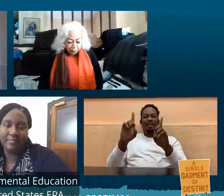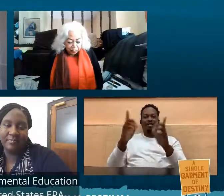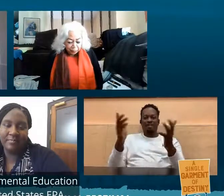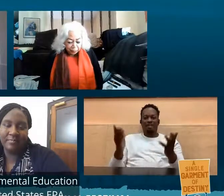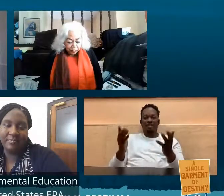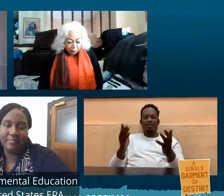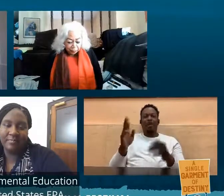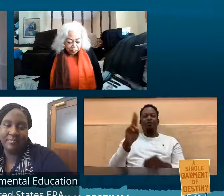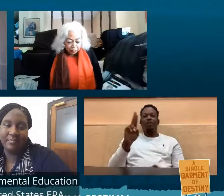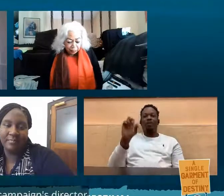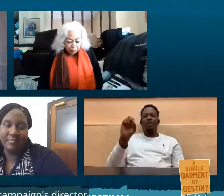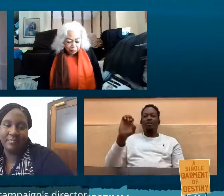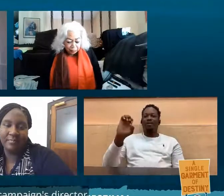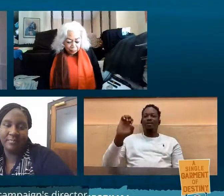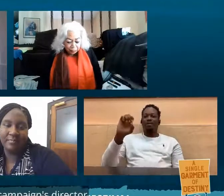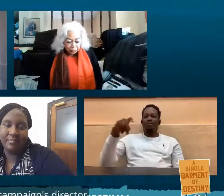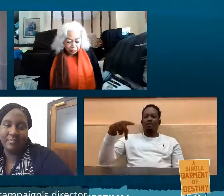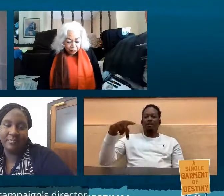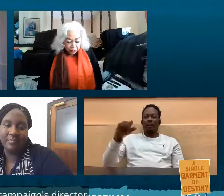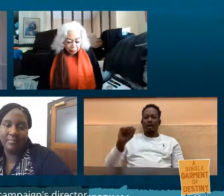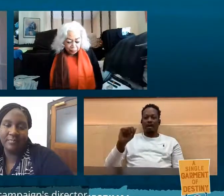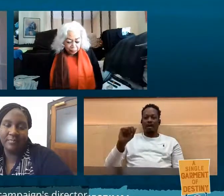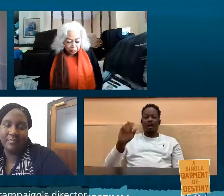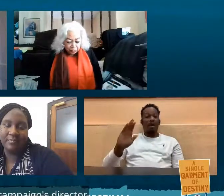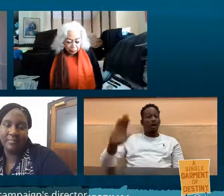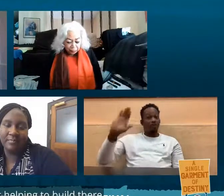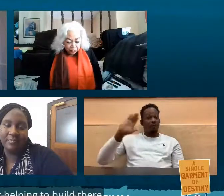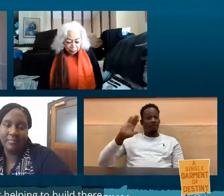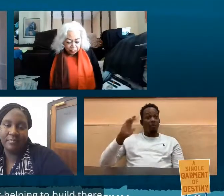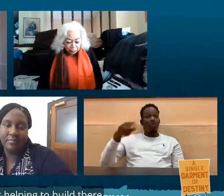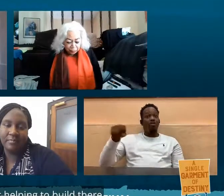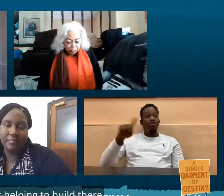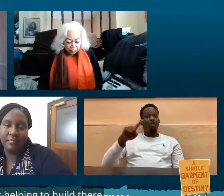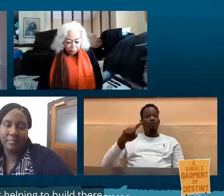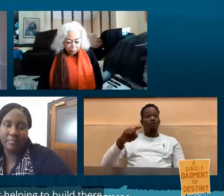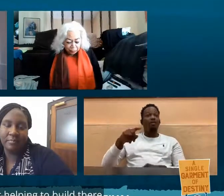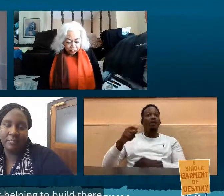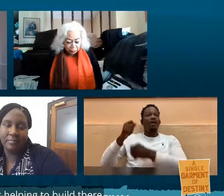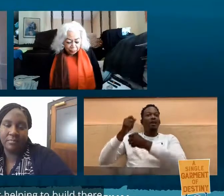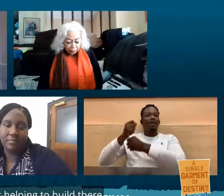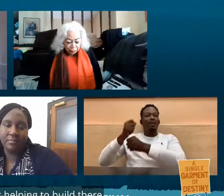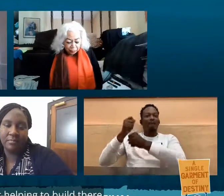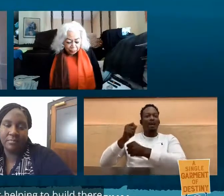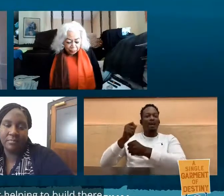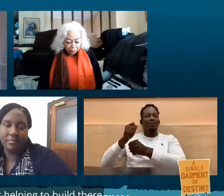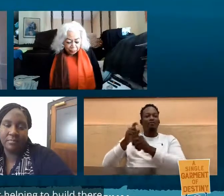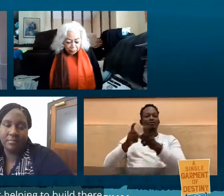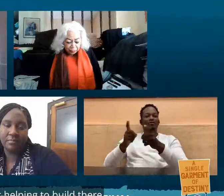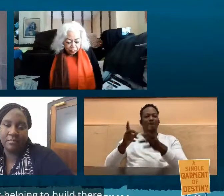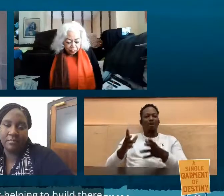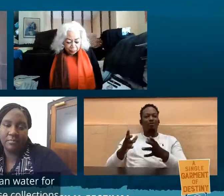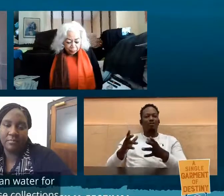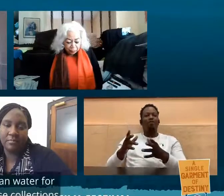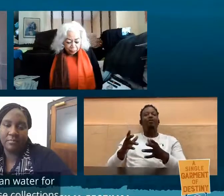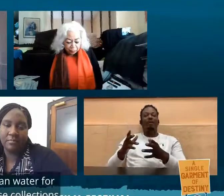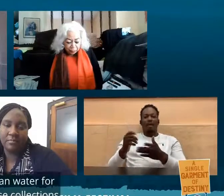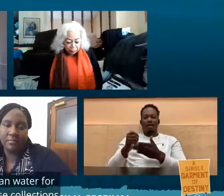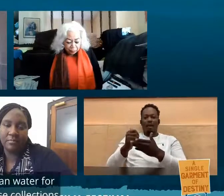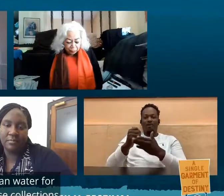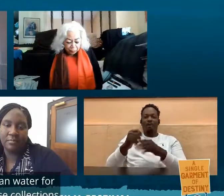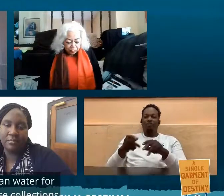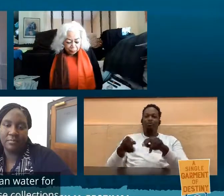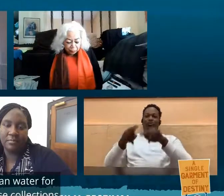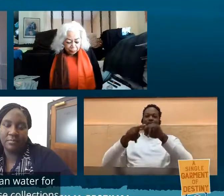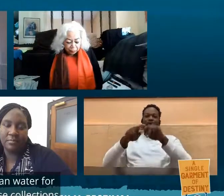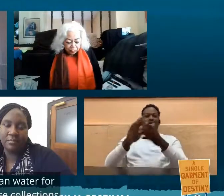States EPA. Prior, she was Campaigns Director at the Hub Project, helping to build there and at Clean